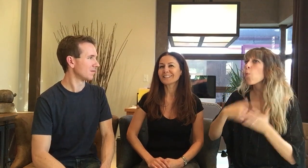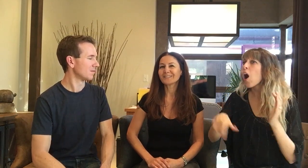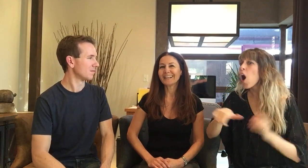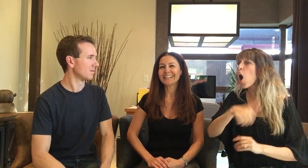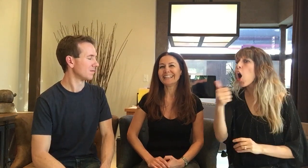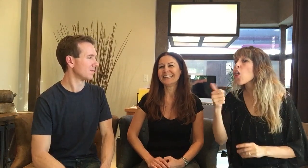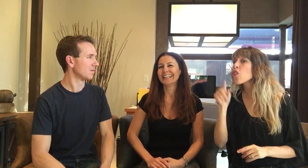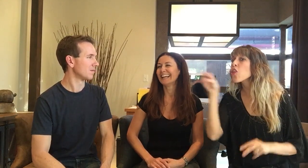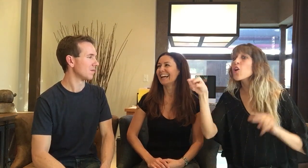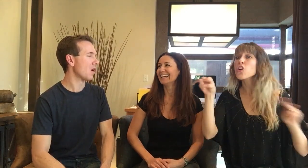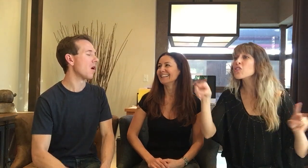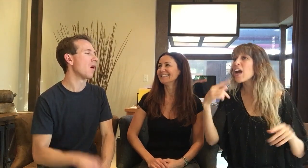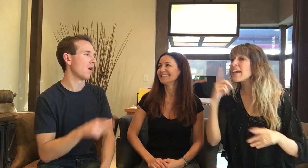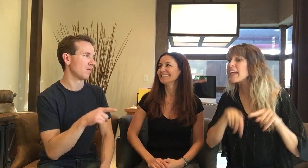as well.